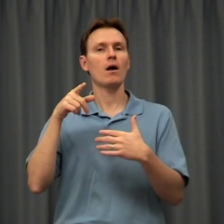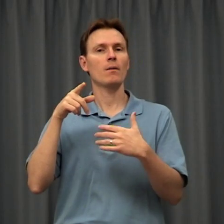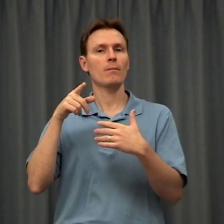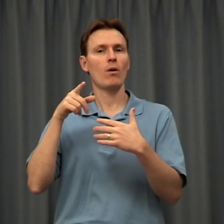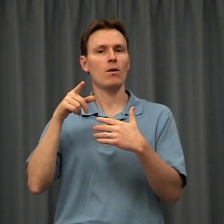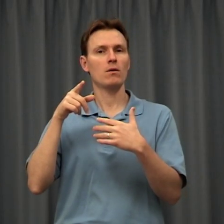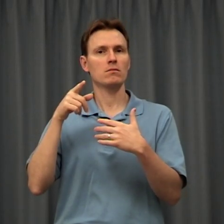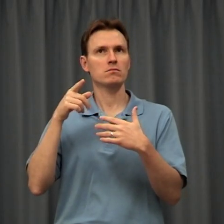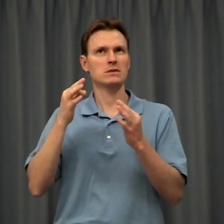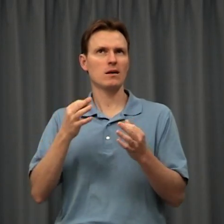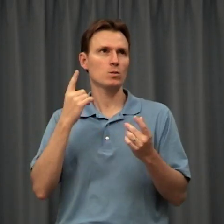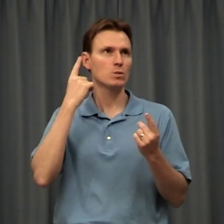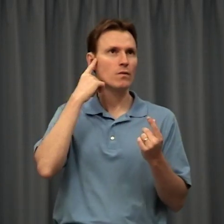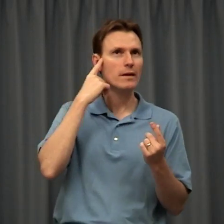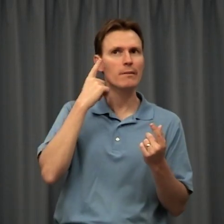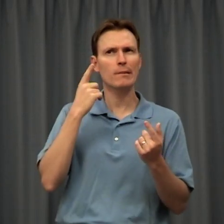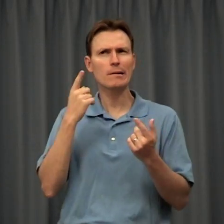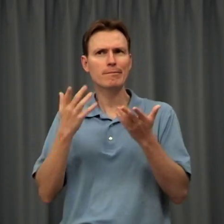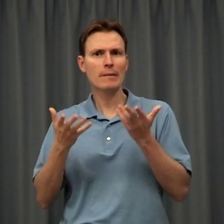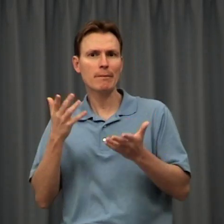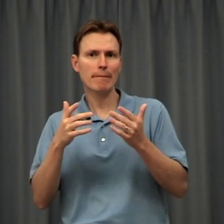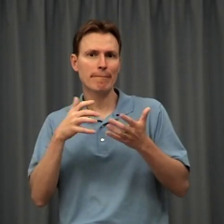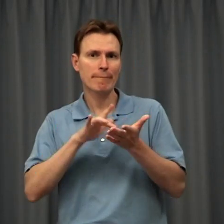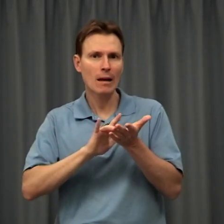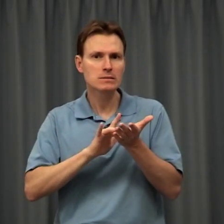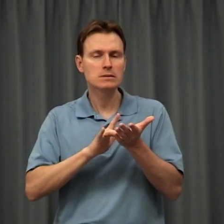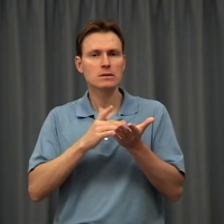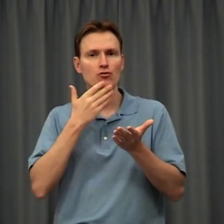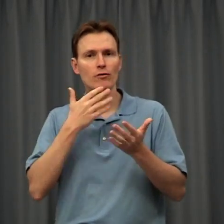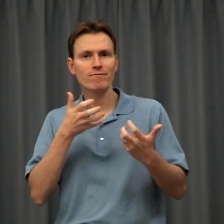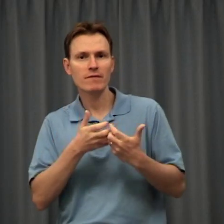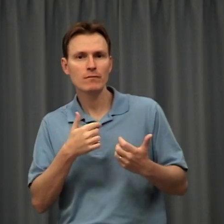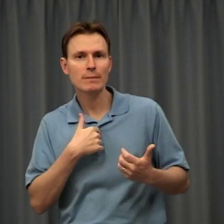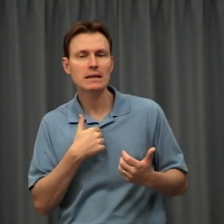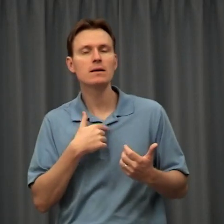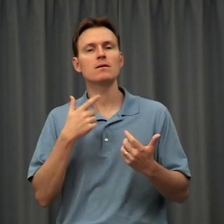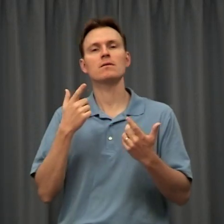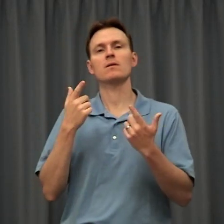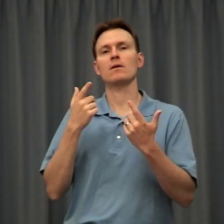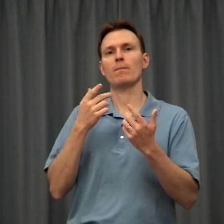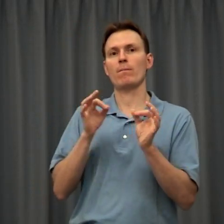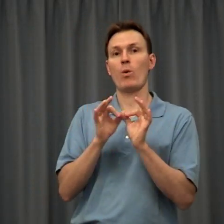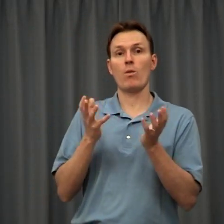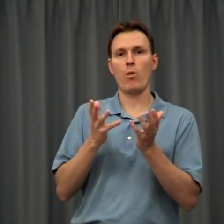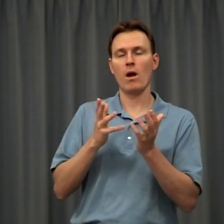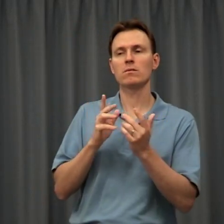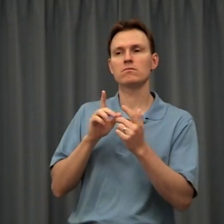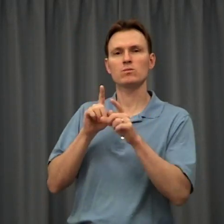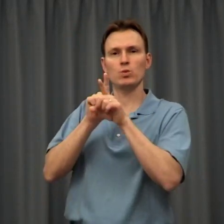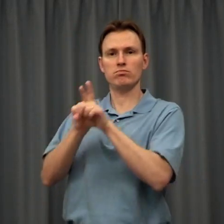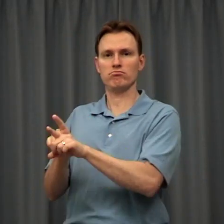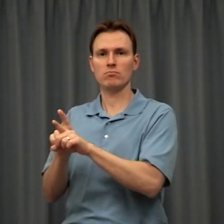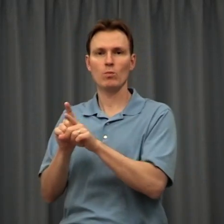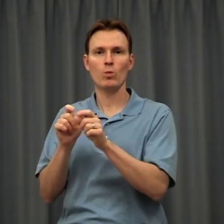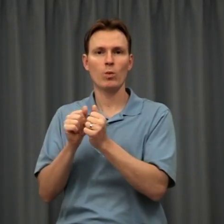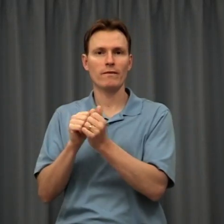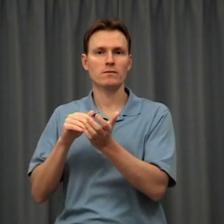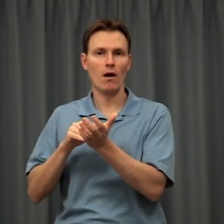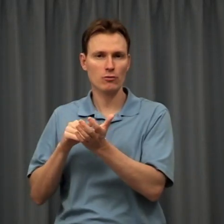of my senior year, while I was thinking of how medicine would be a good fit for me, it was also important to shadow a